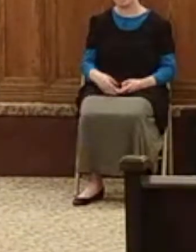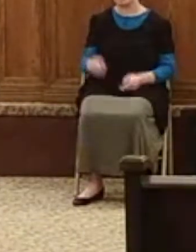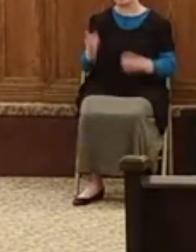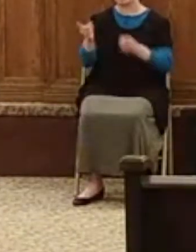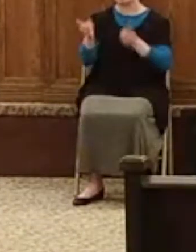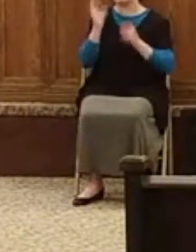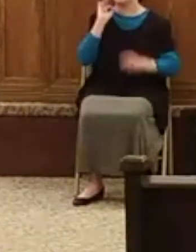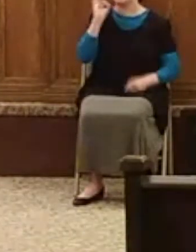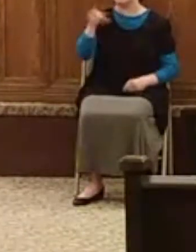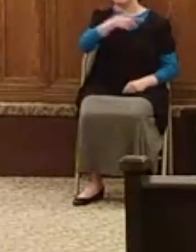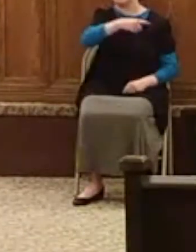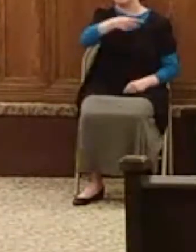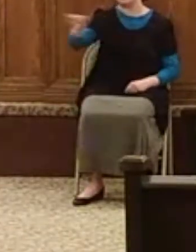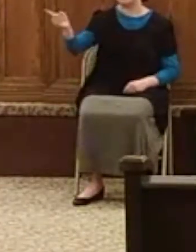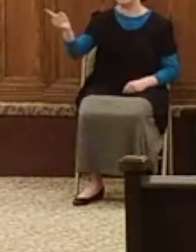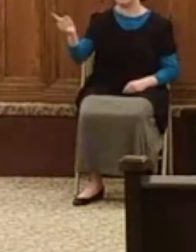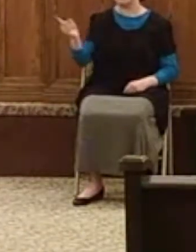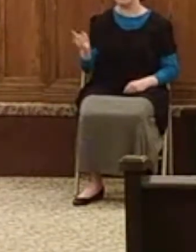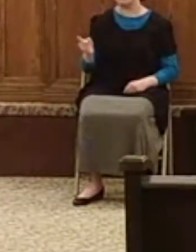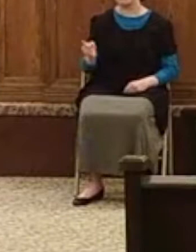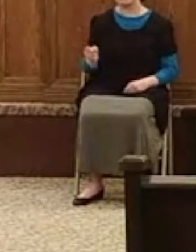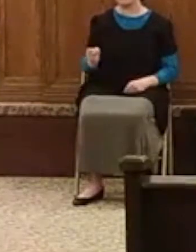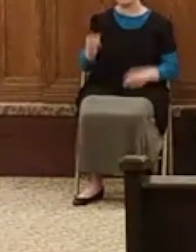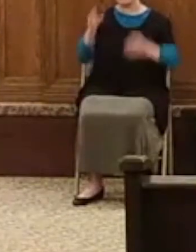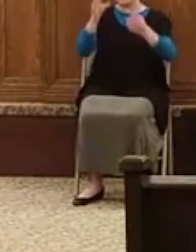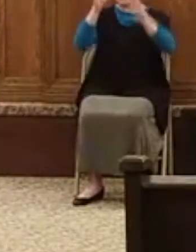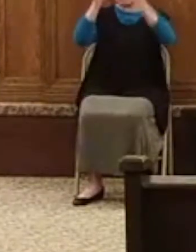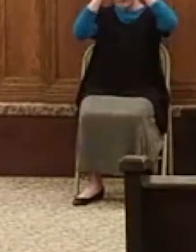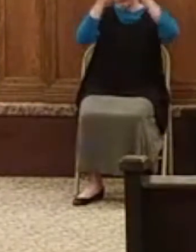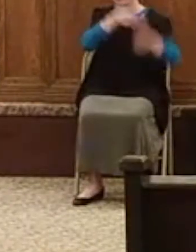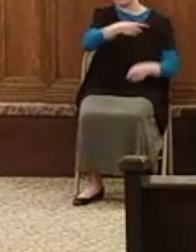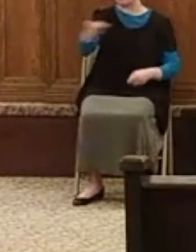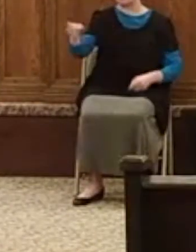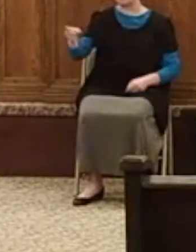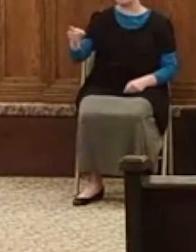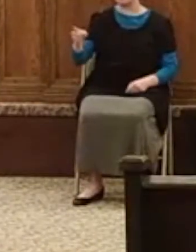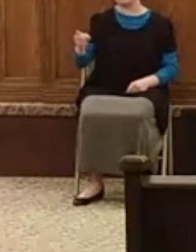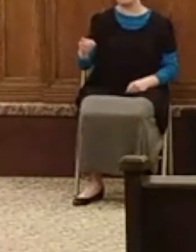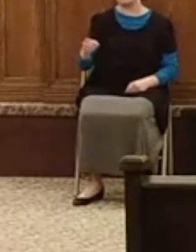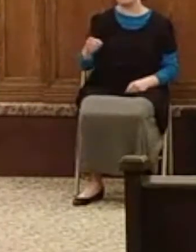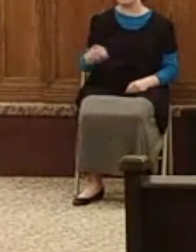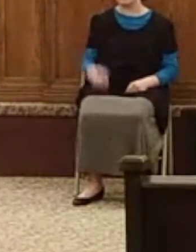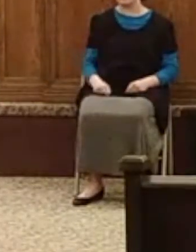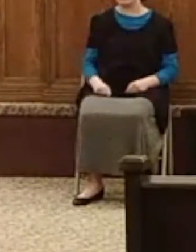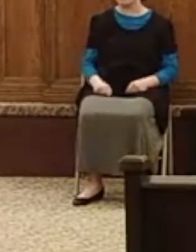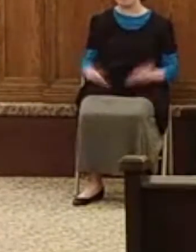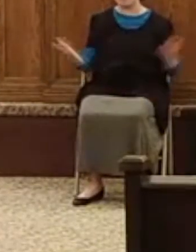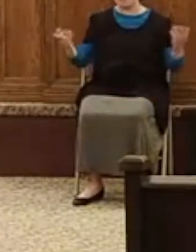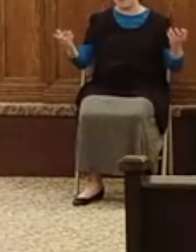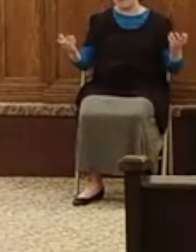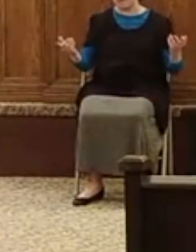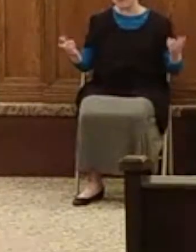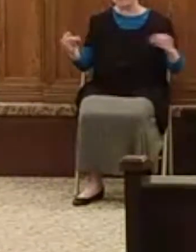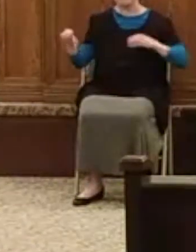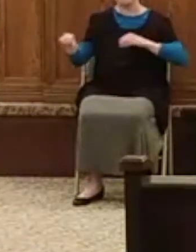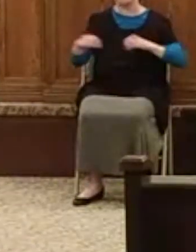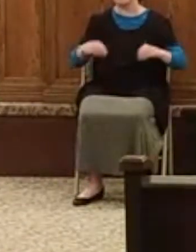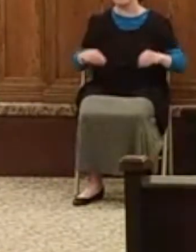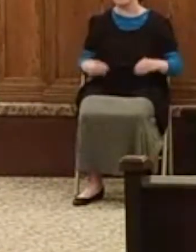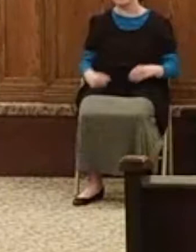Thank you. I've come to preach to you, teach to you, preach to you. Whatever we're